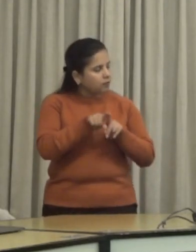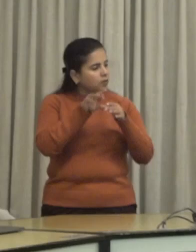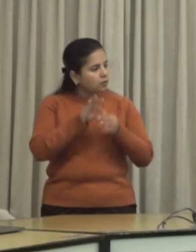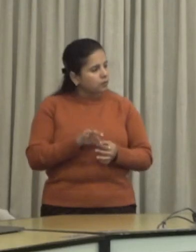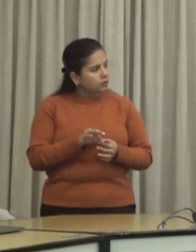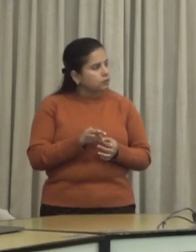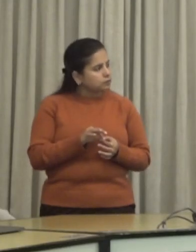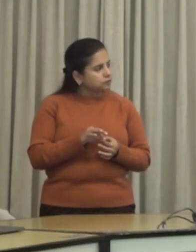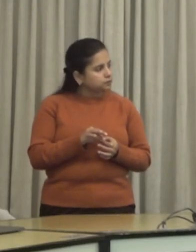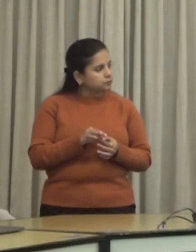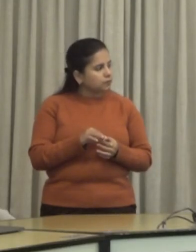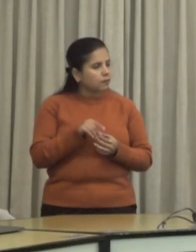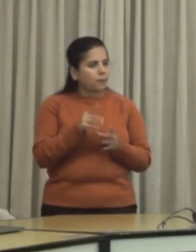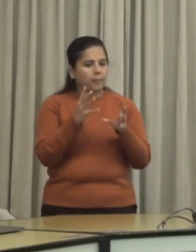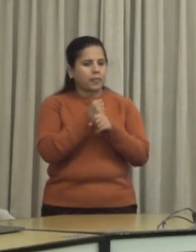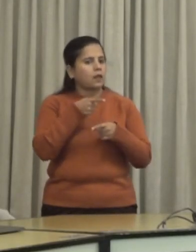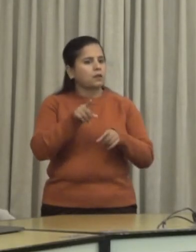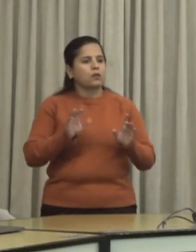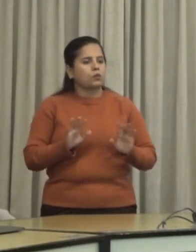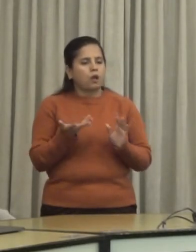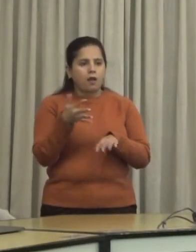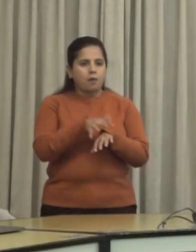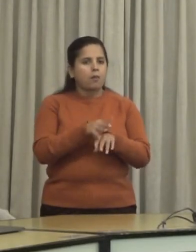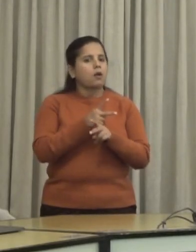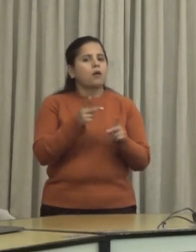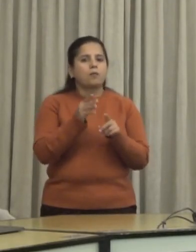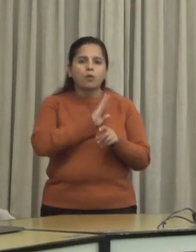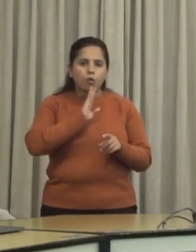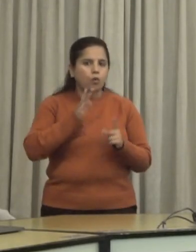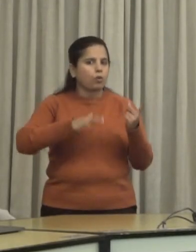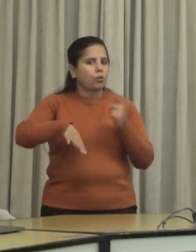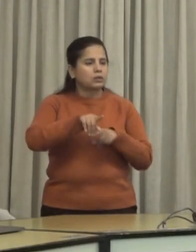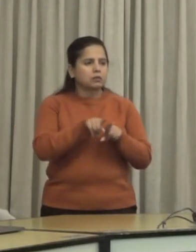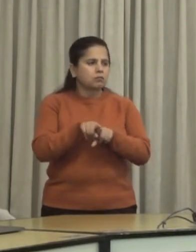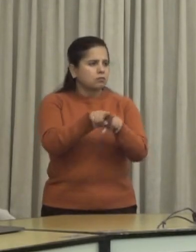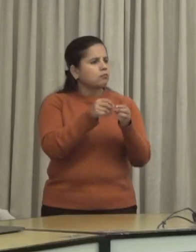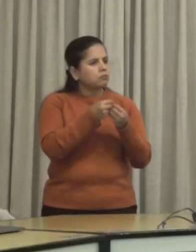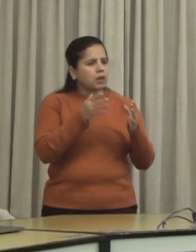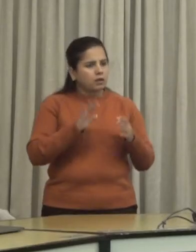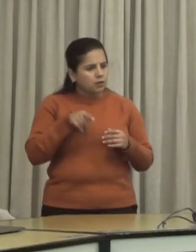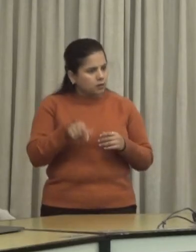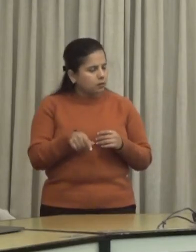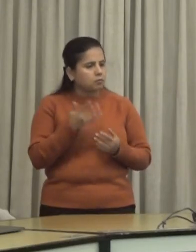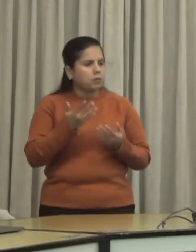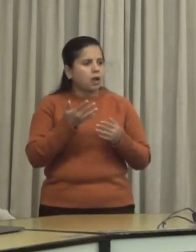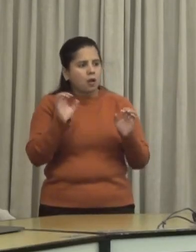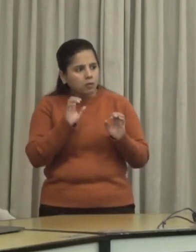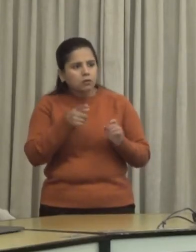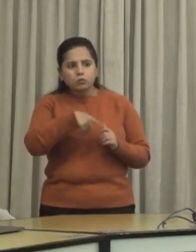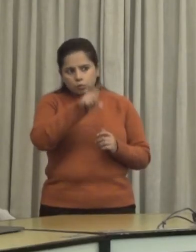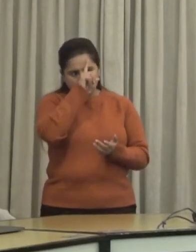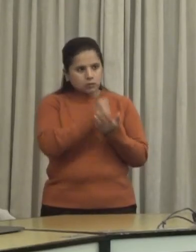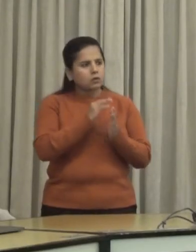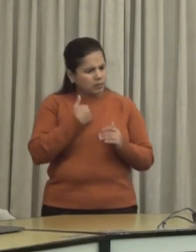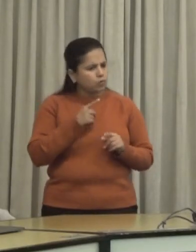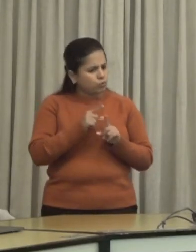not deprive its applicability across the board, because this is a very common situation. In the emergency room, you might have to take a decision, and